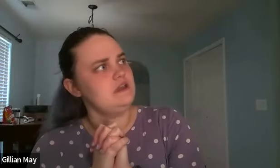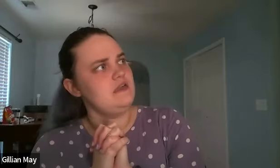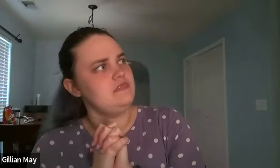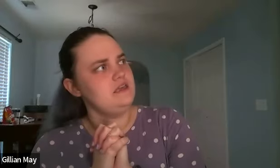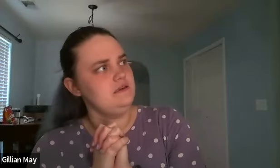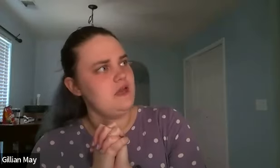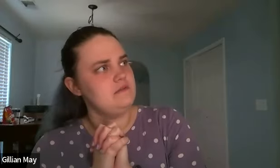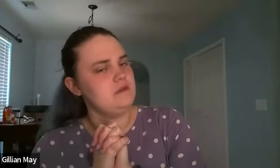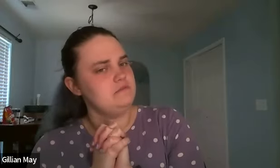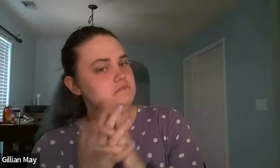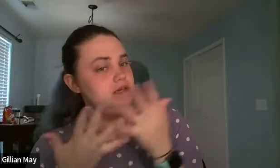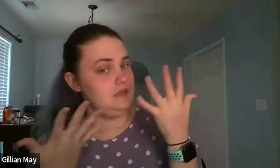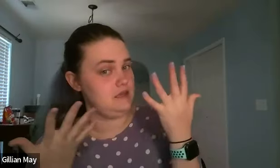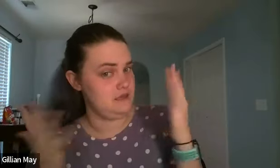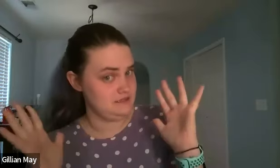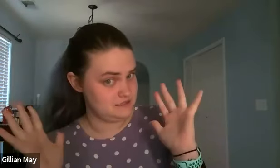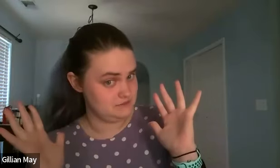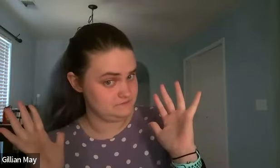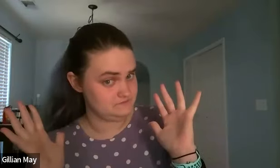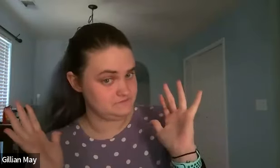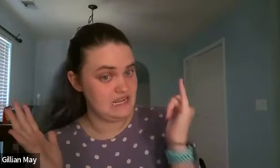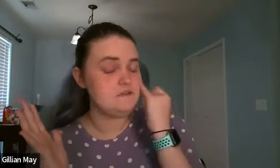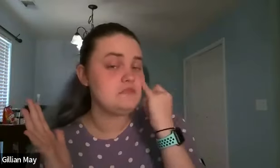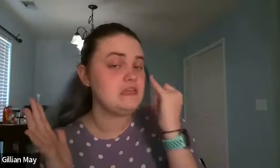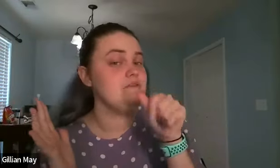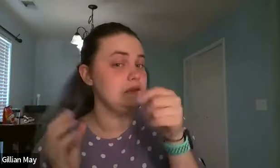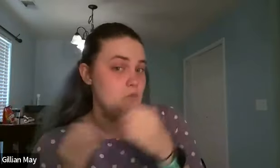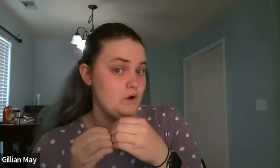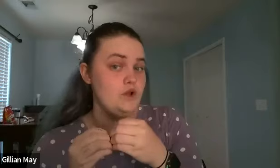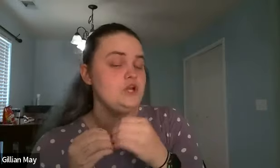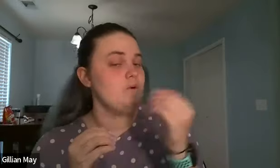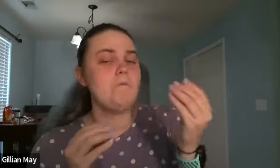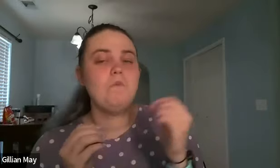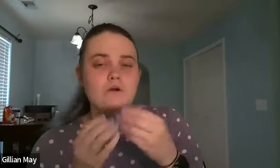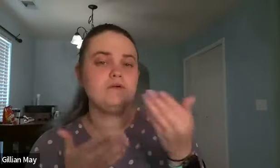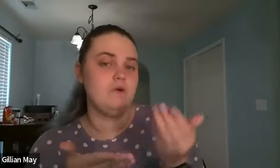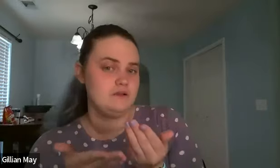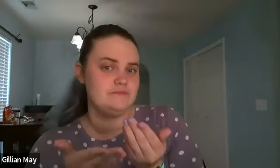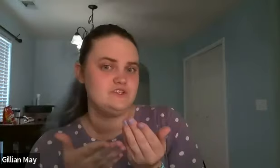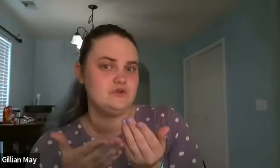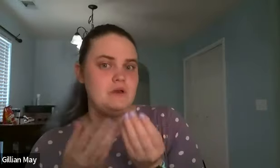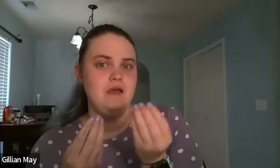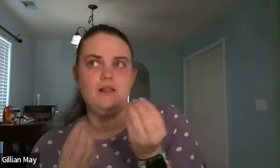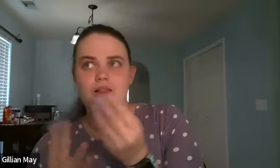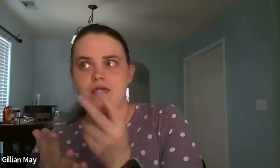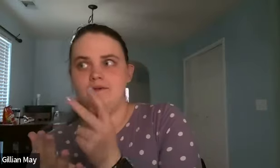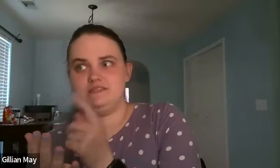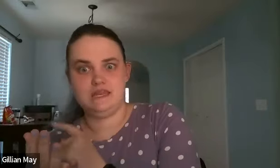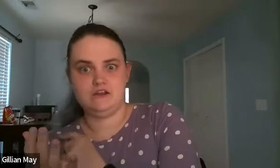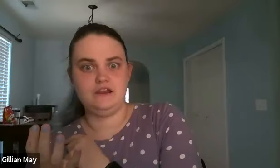I think that might be it. If you think of any more, you're more than welcome to let Miss Katie and I know,